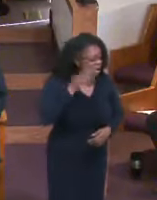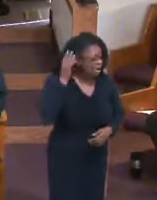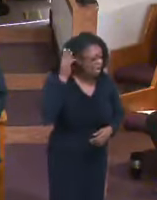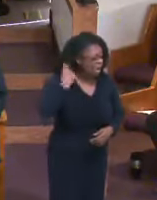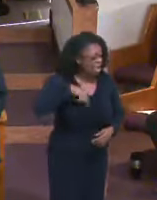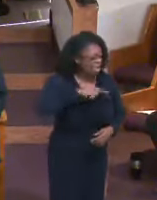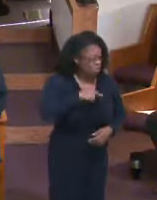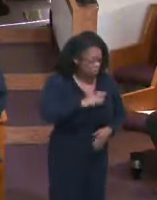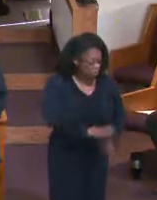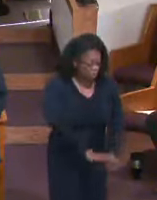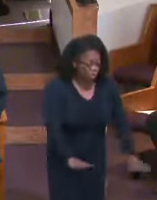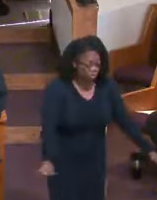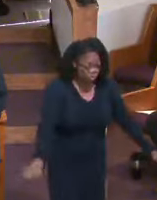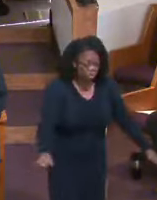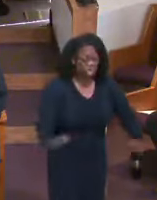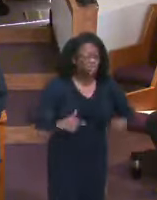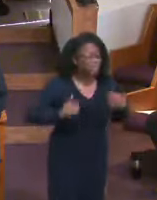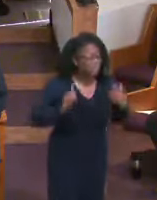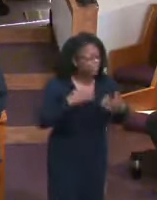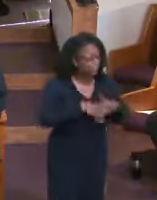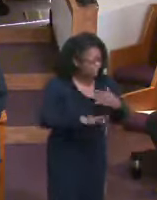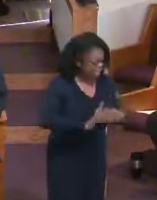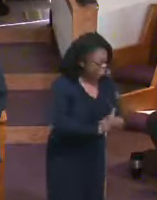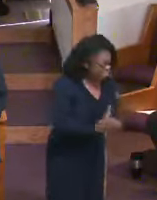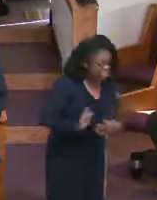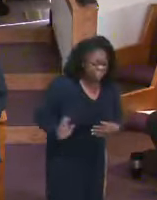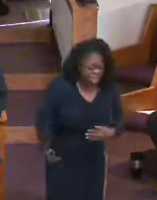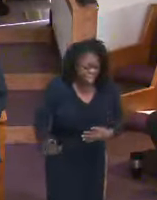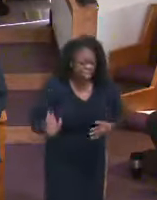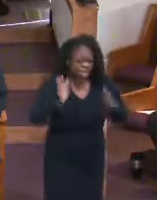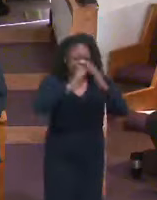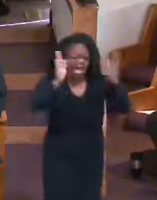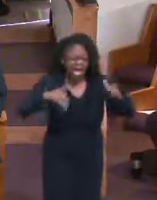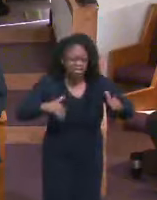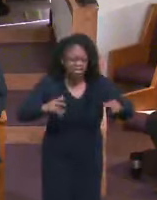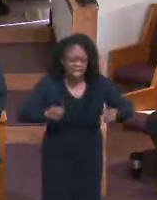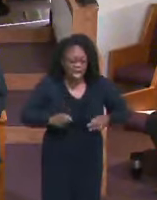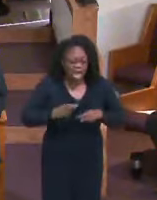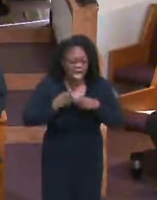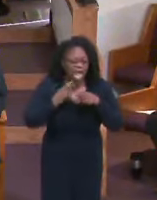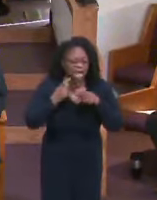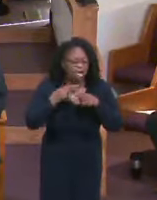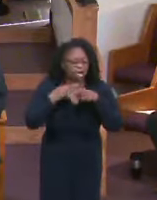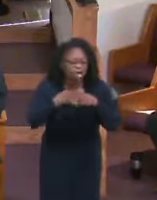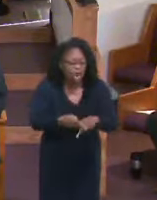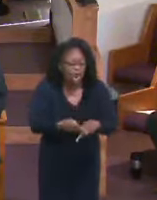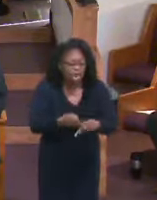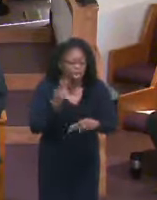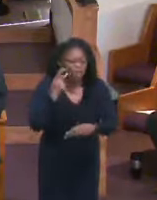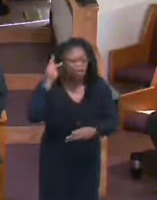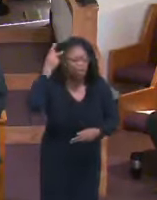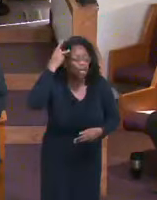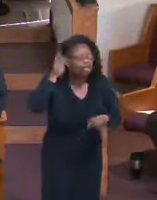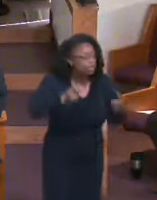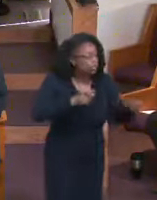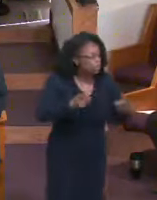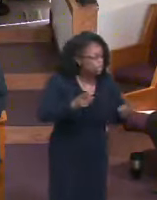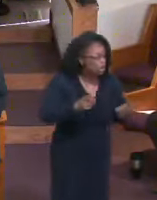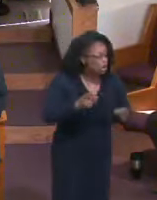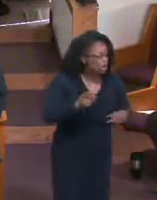children and lived in their house. I like to call it parental control. As parents, we can't